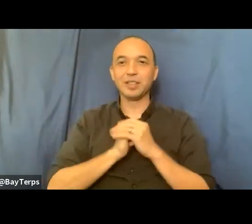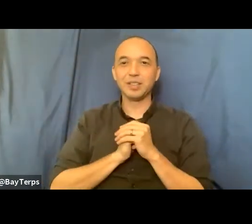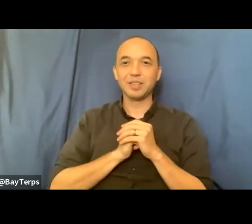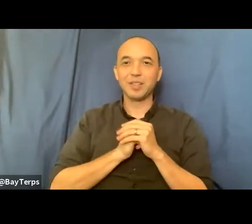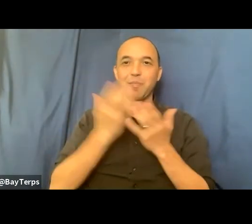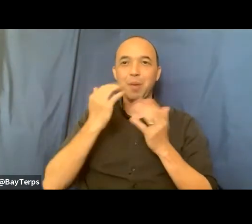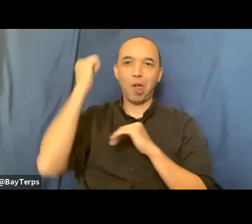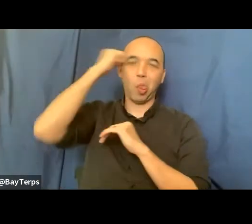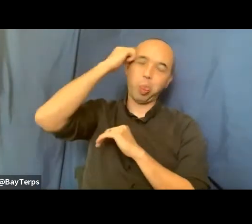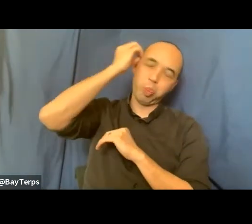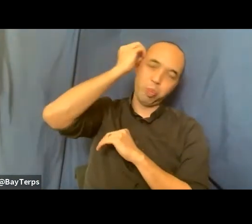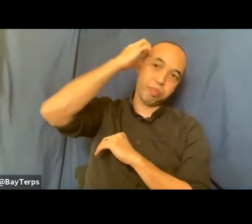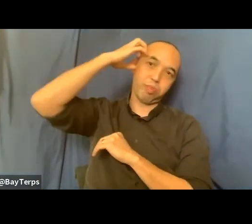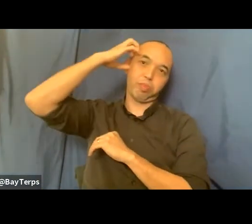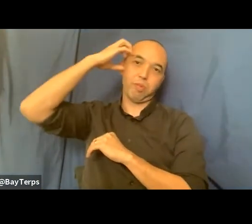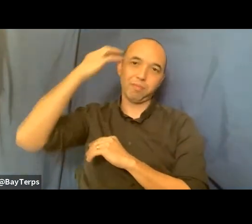head.